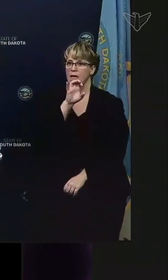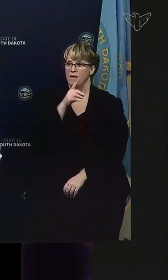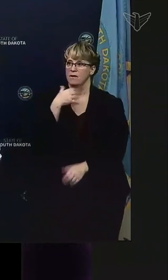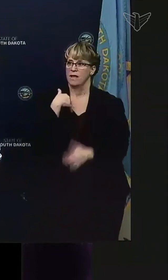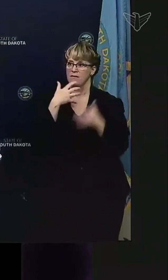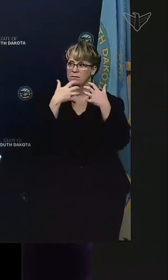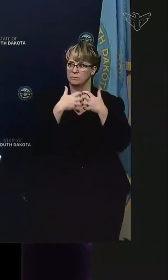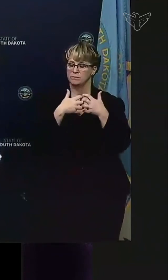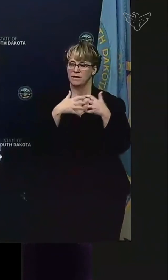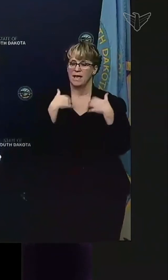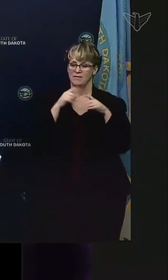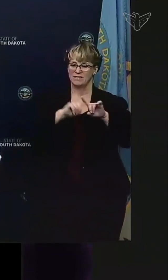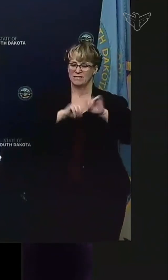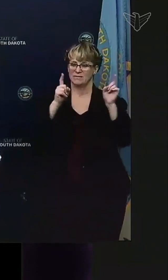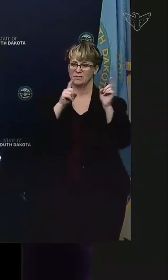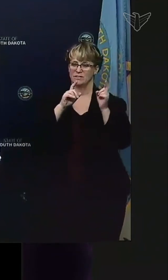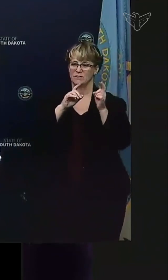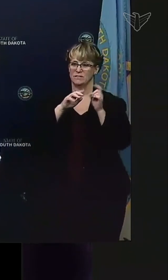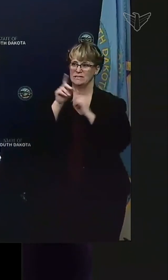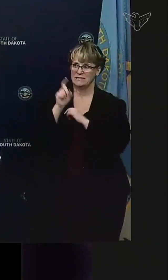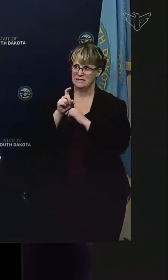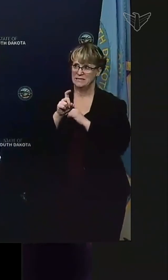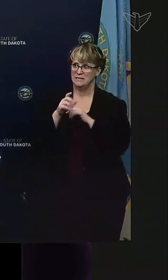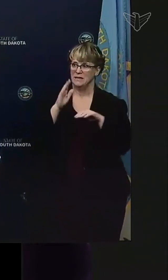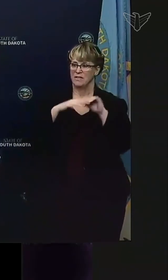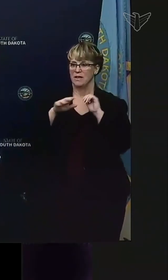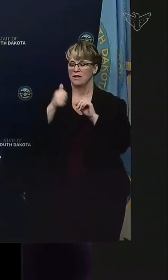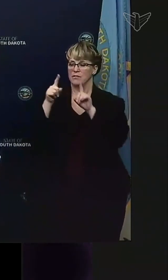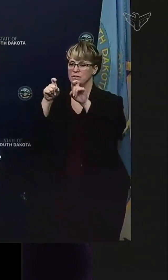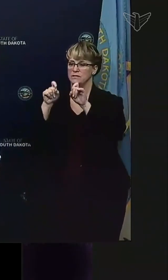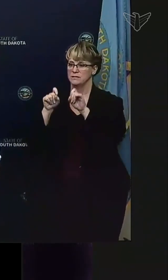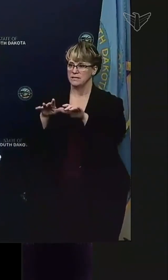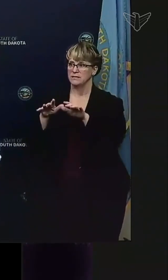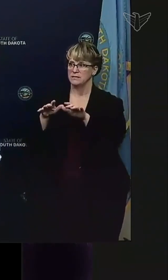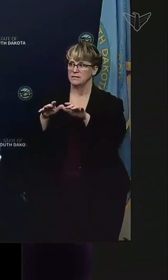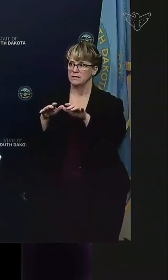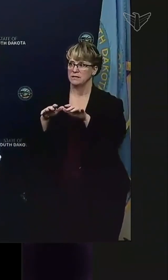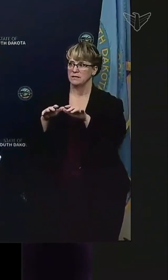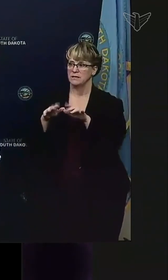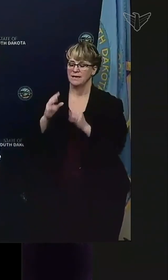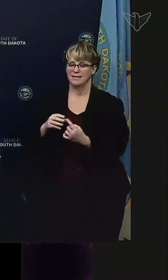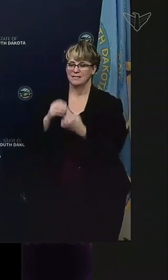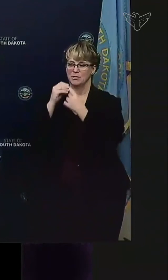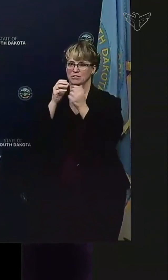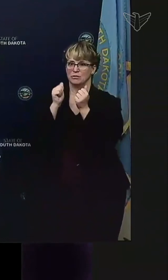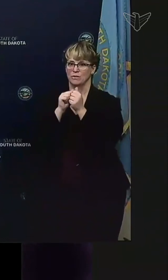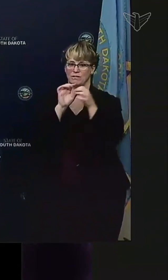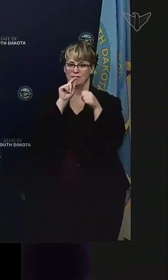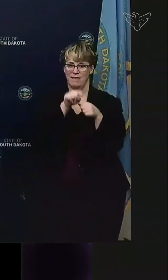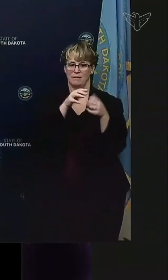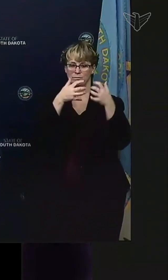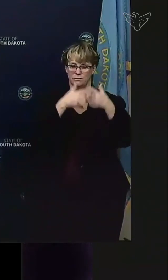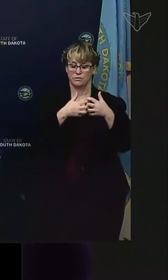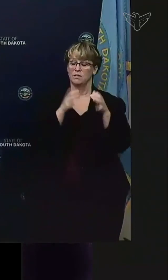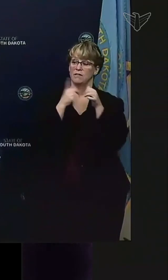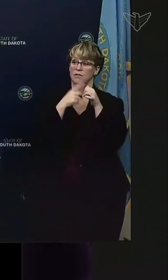Machines have a different supply need than other testing mechanisms. It's unique to that machine. Originally, we had difficulty getting